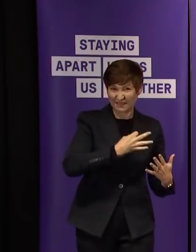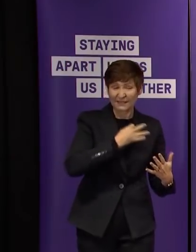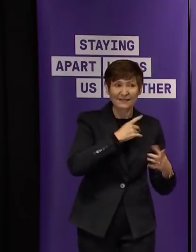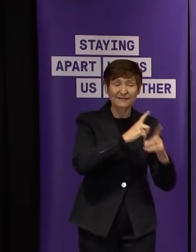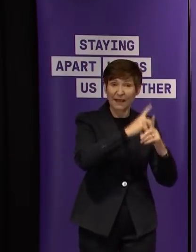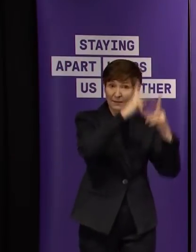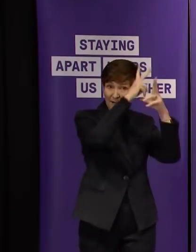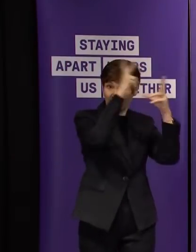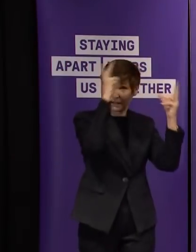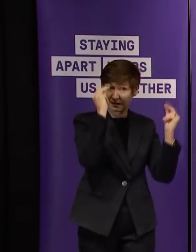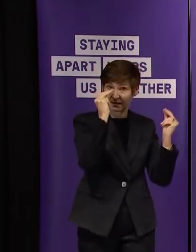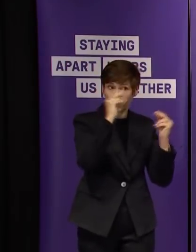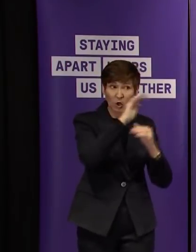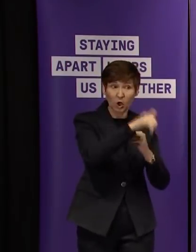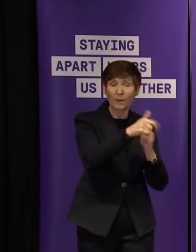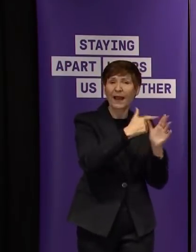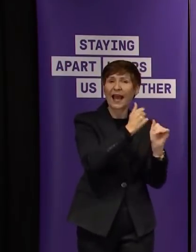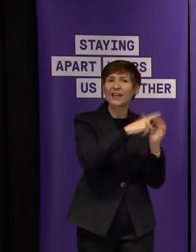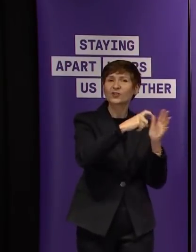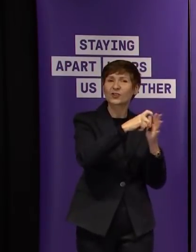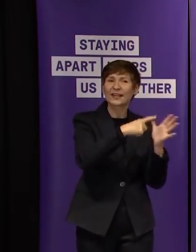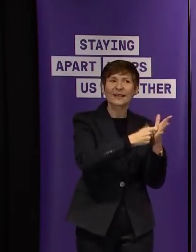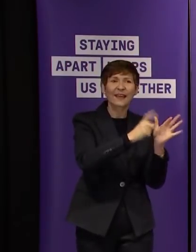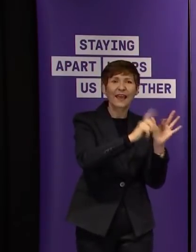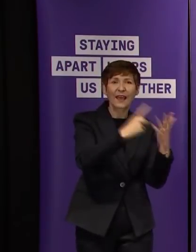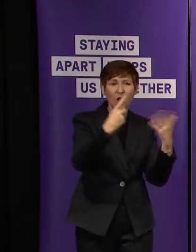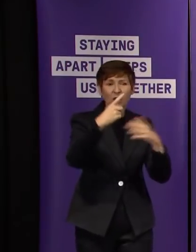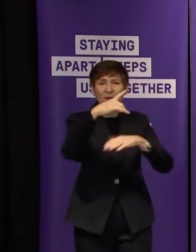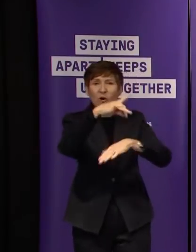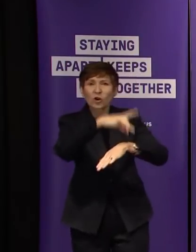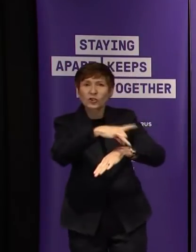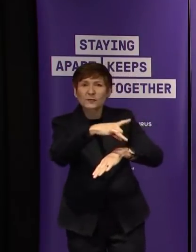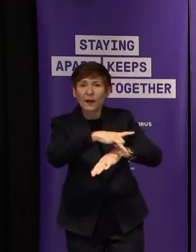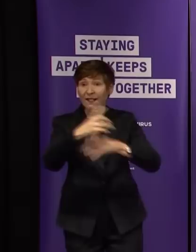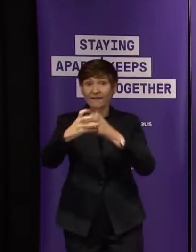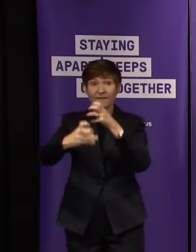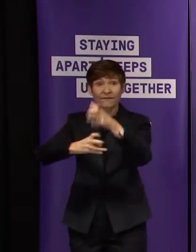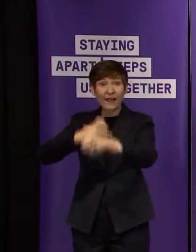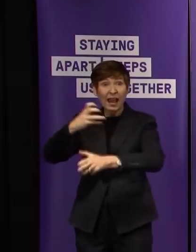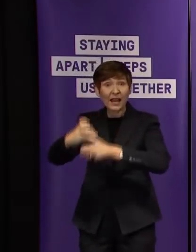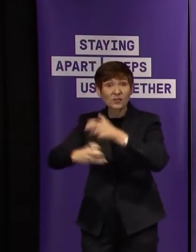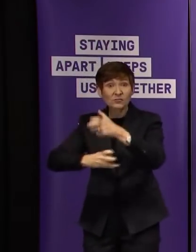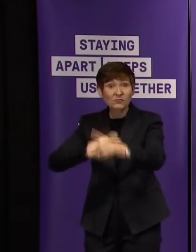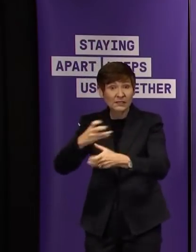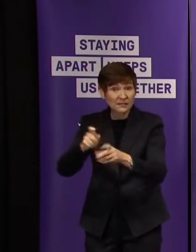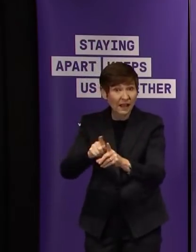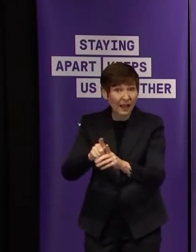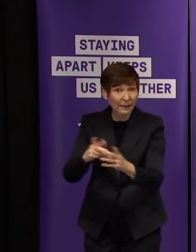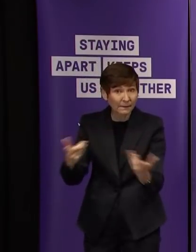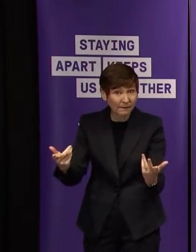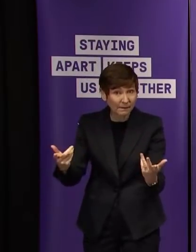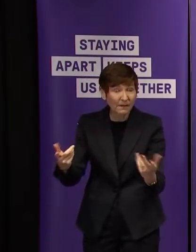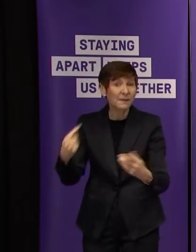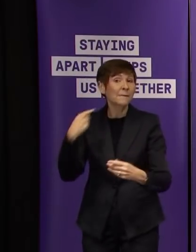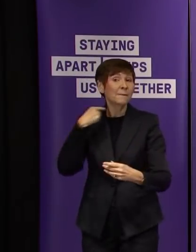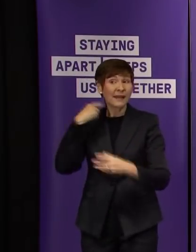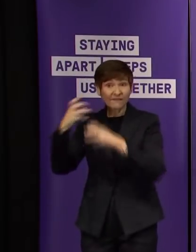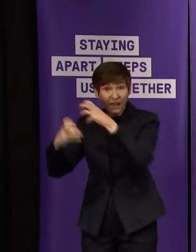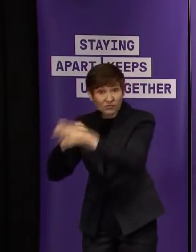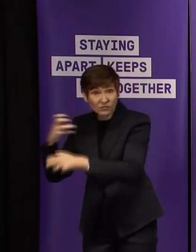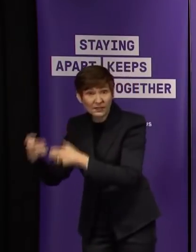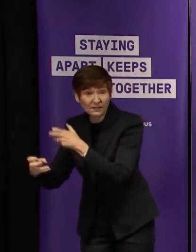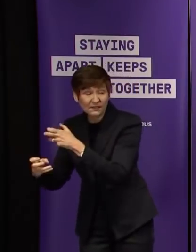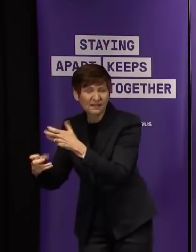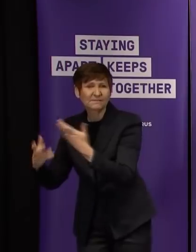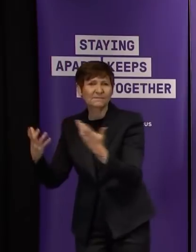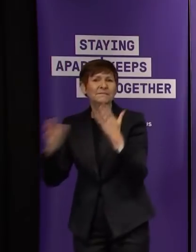transmission is harder to control. But we also know what needs to happen in those settings, and WorkSafe is working to make sure that they're